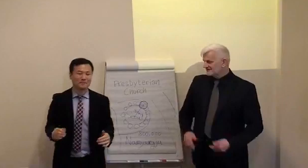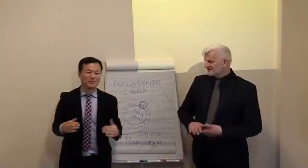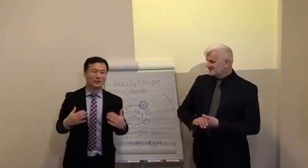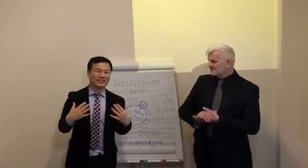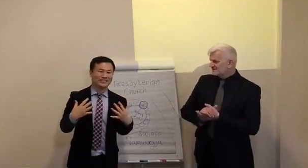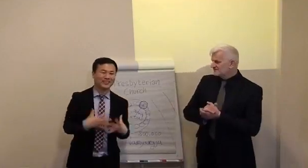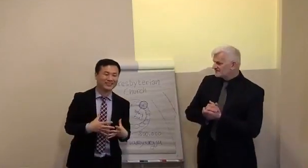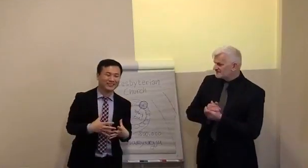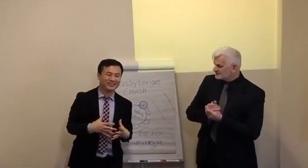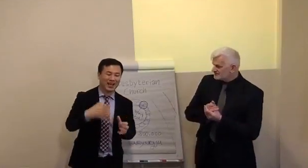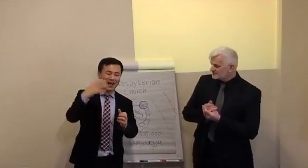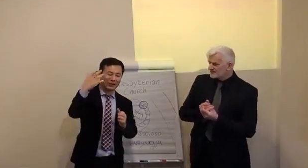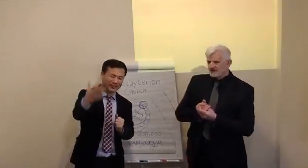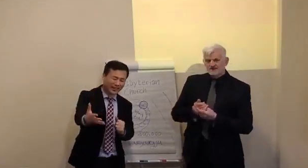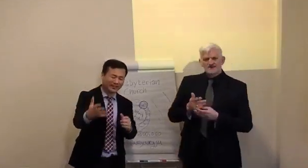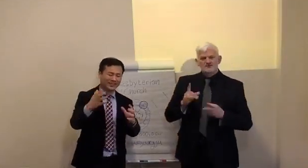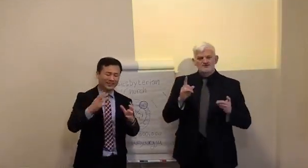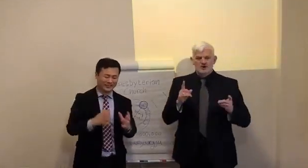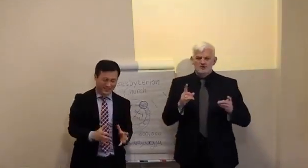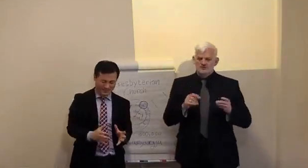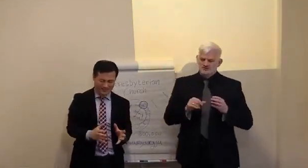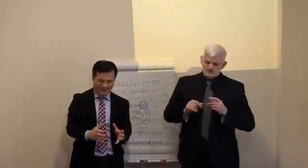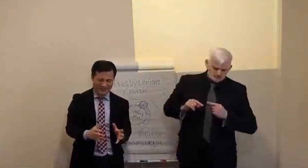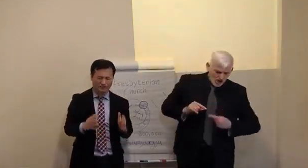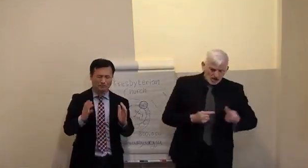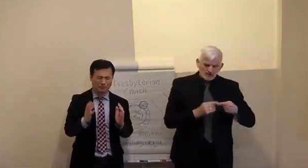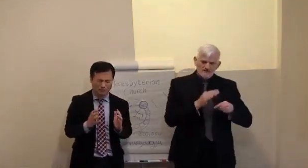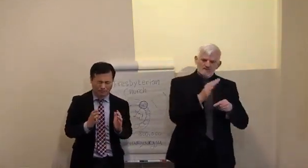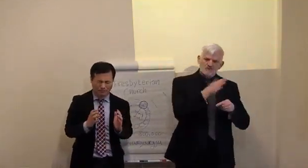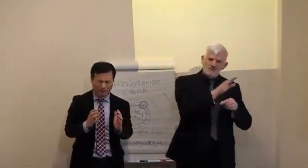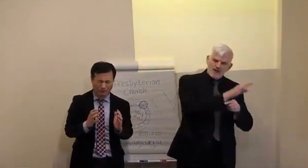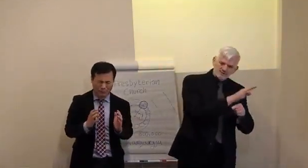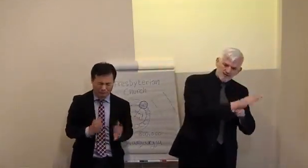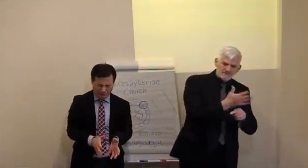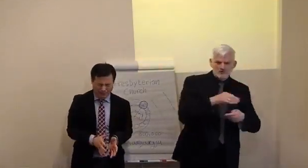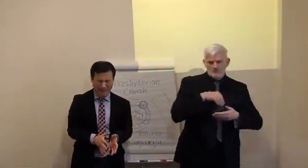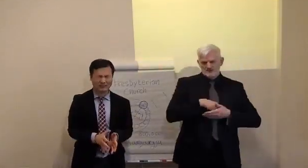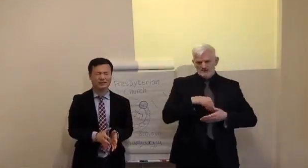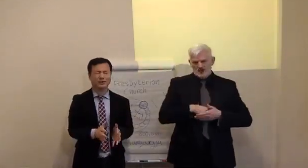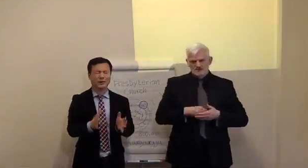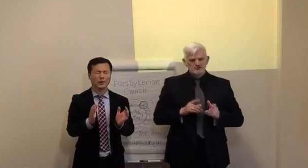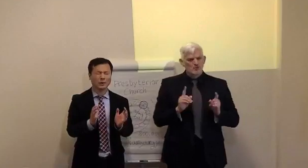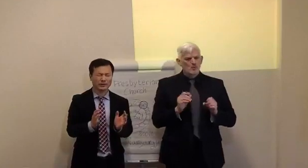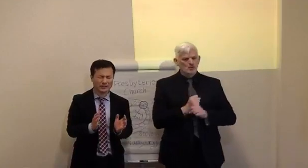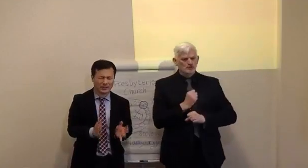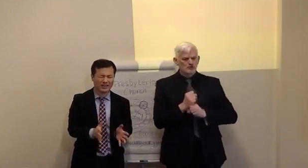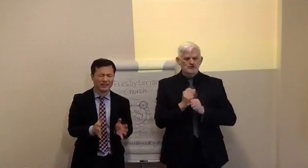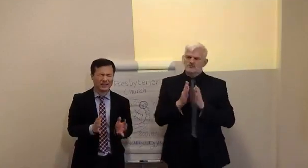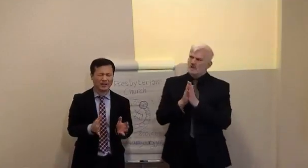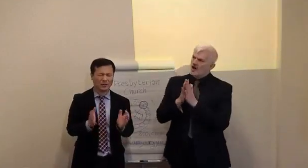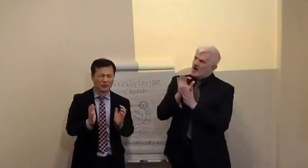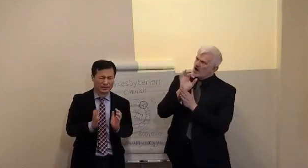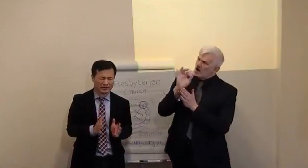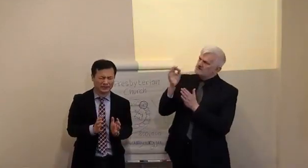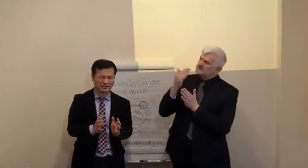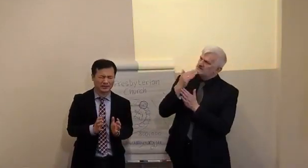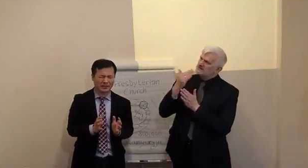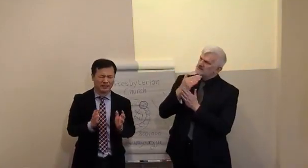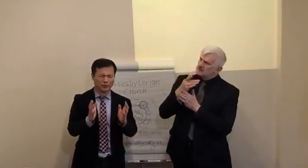So we struggled outside and inside. So we prayed, Lord really, really called us. If